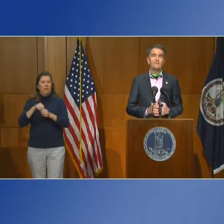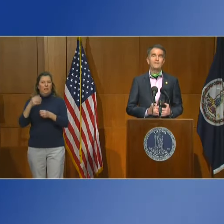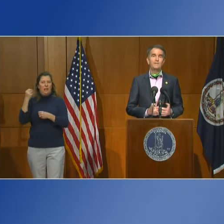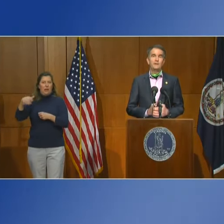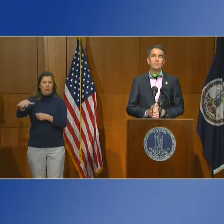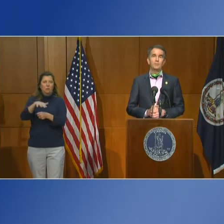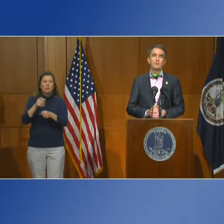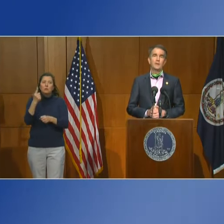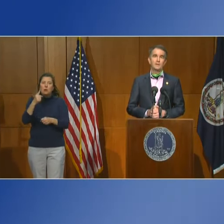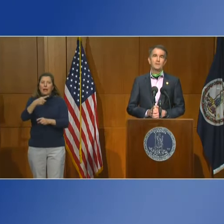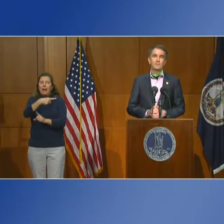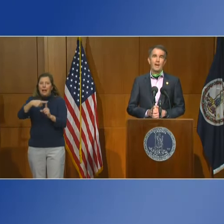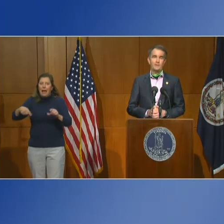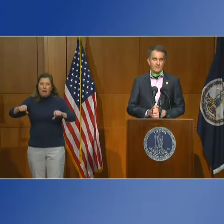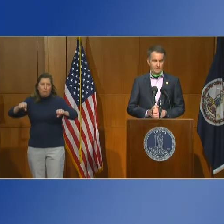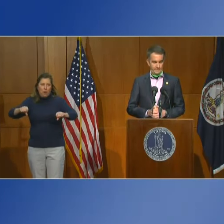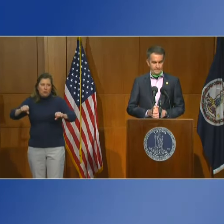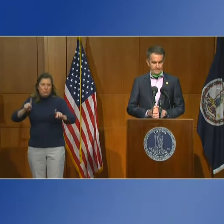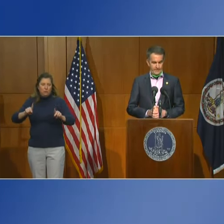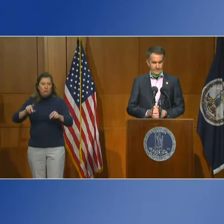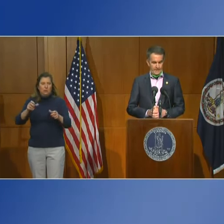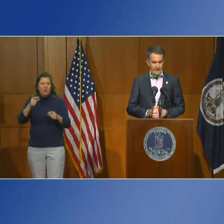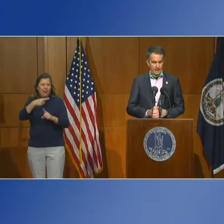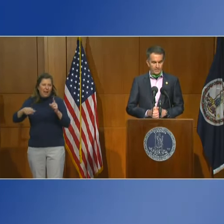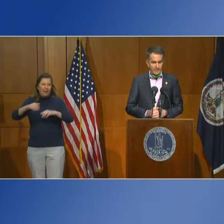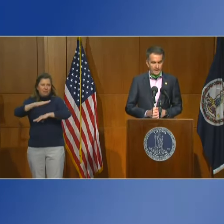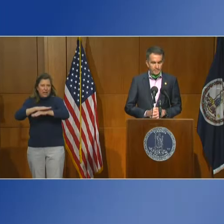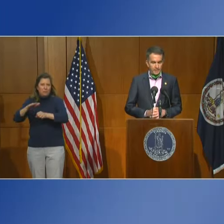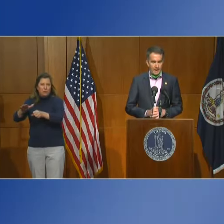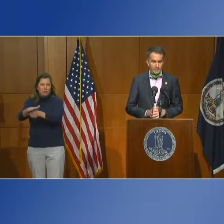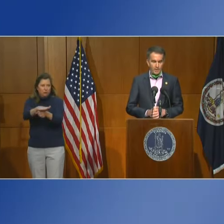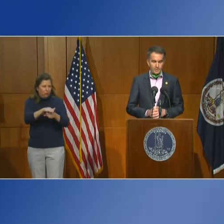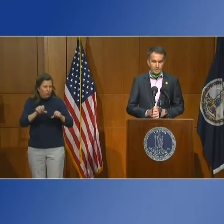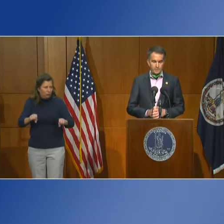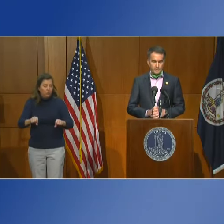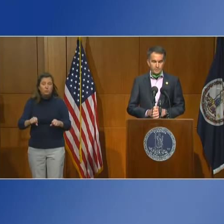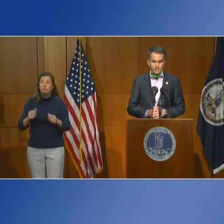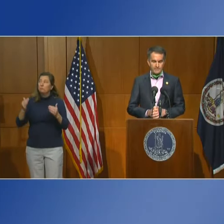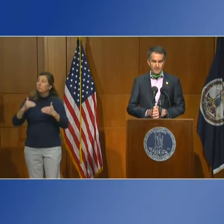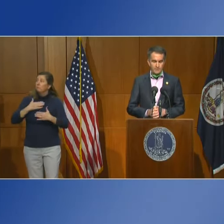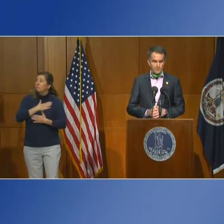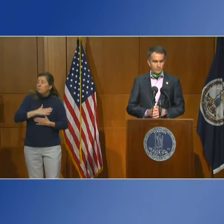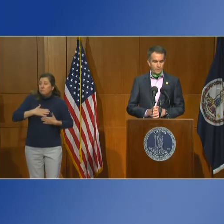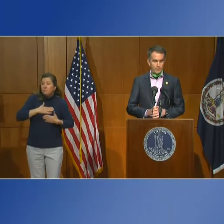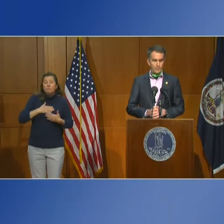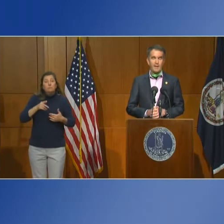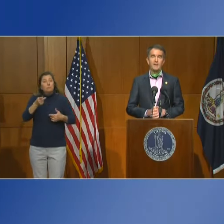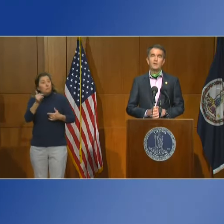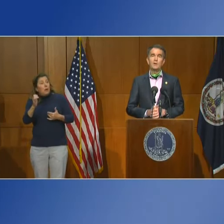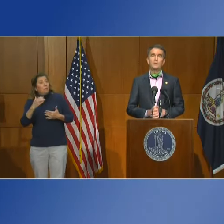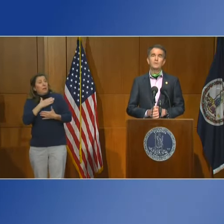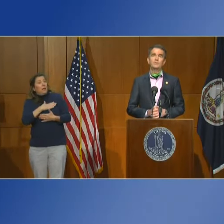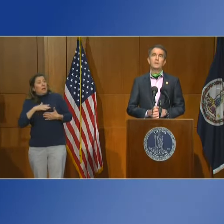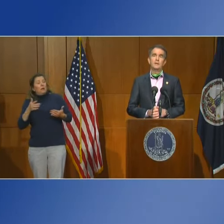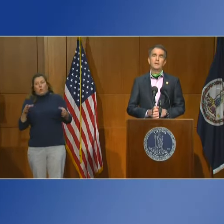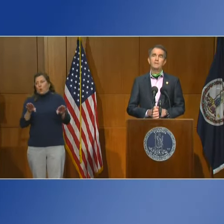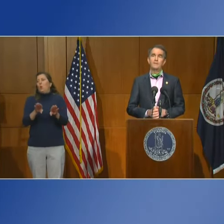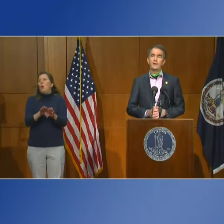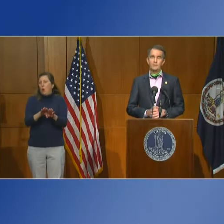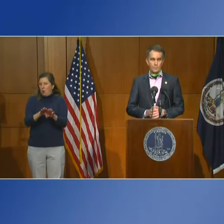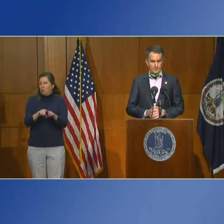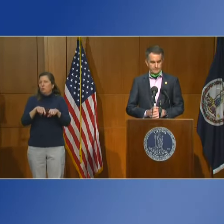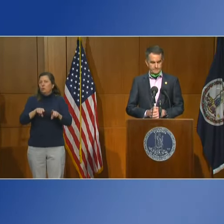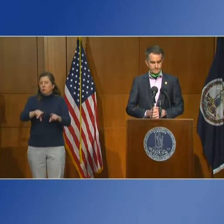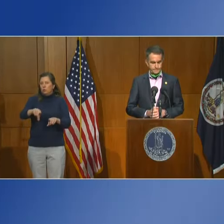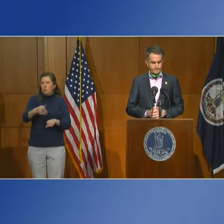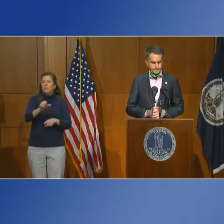at 50% capacity. Entertainment and public amusement venues will remain closed in